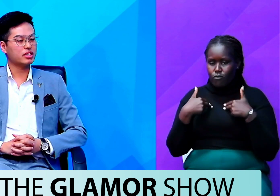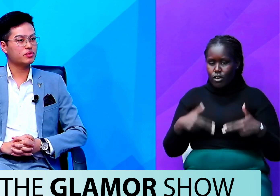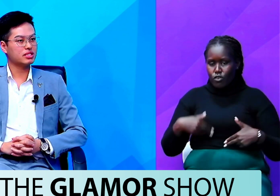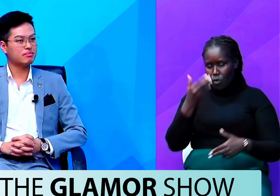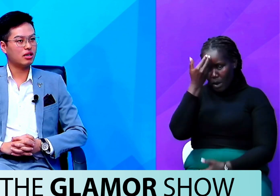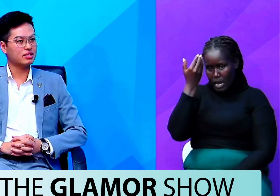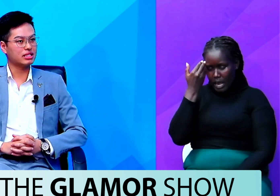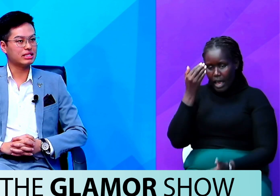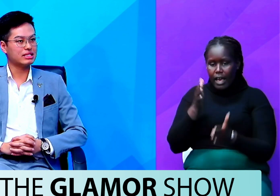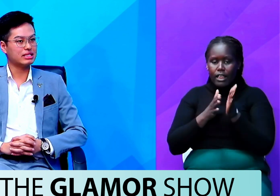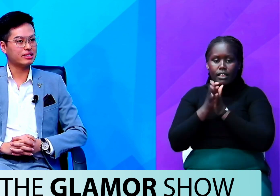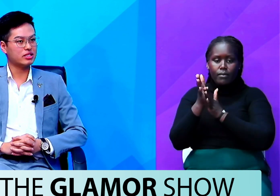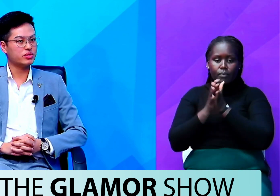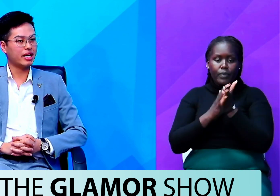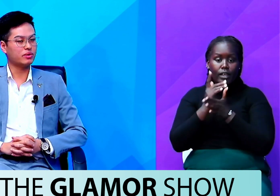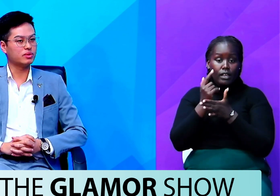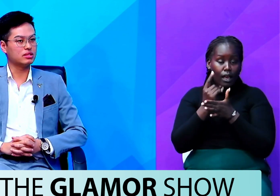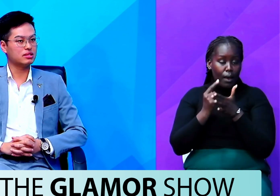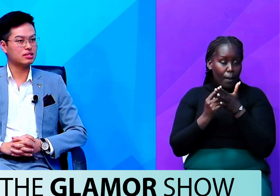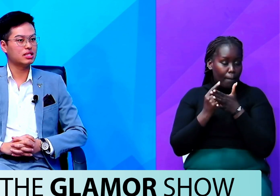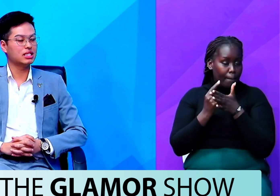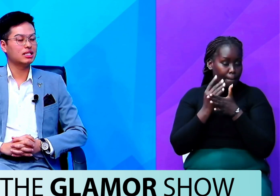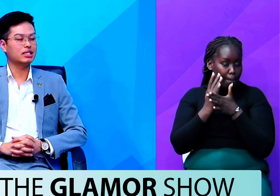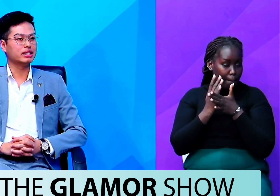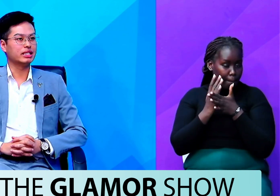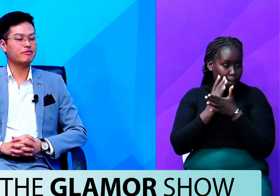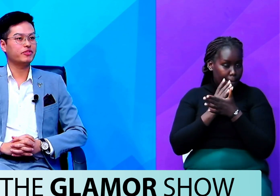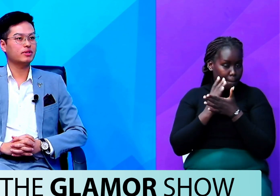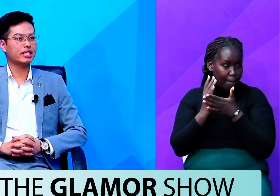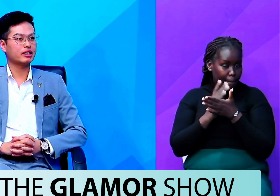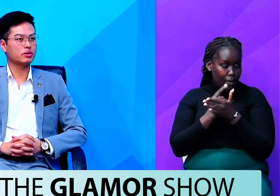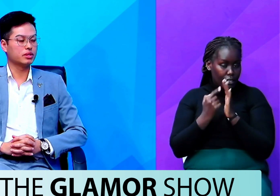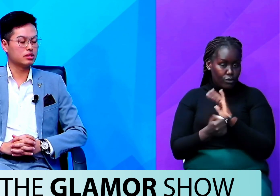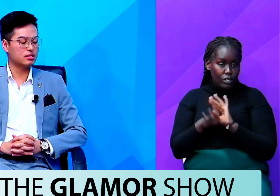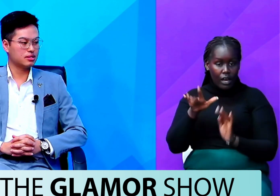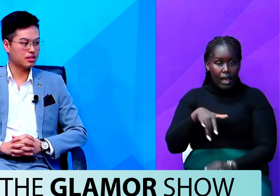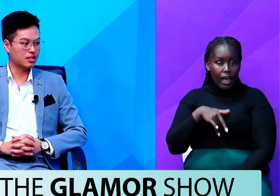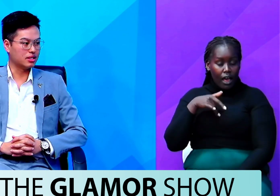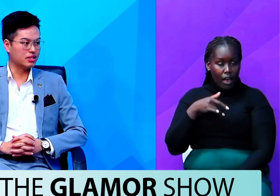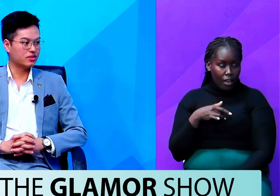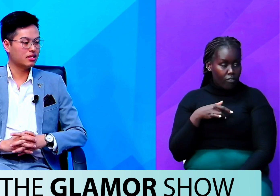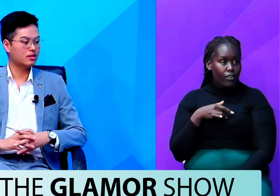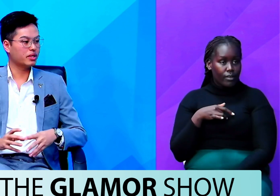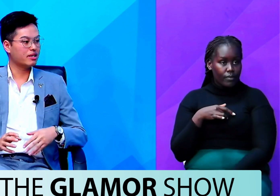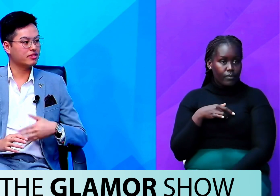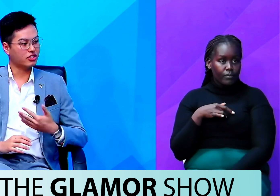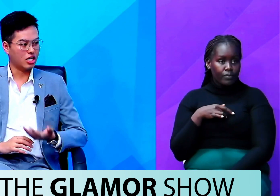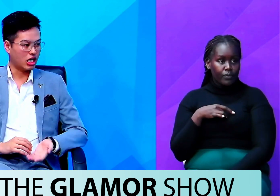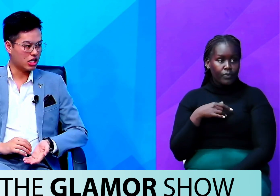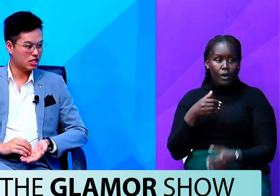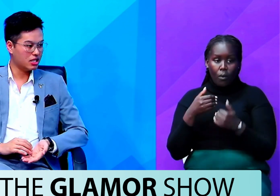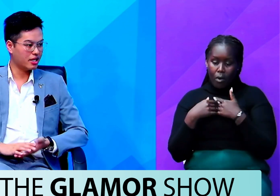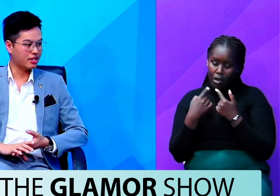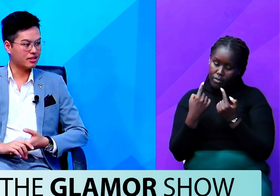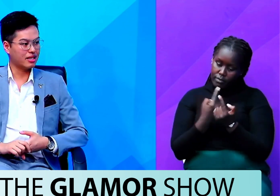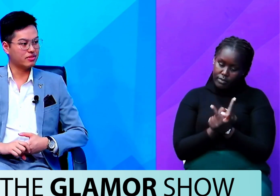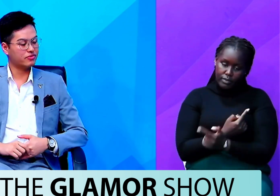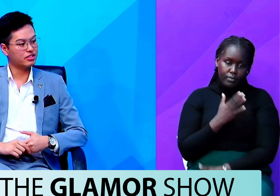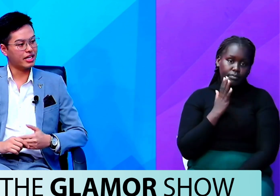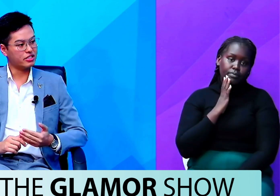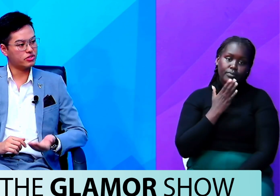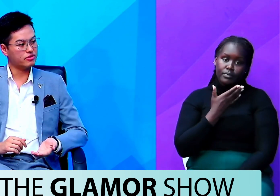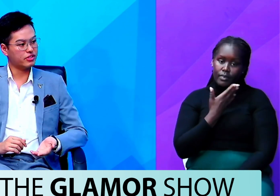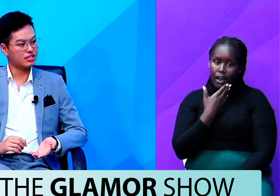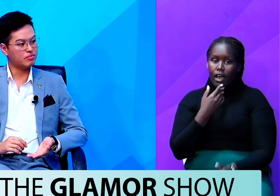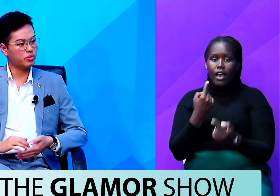most interesting part in this industry, I feel like it was, we have different color and have